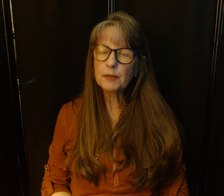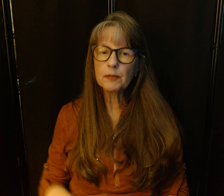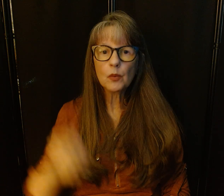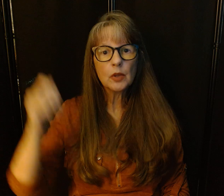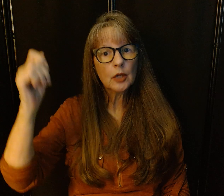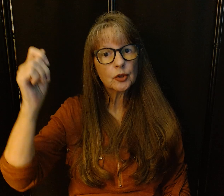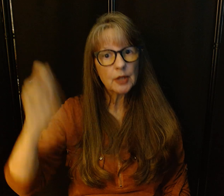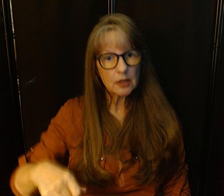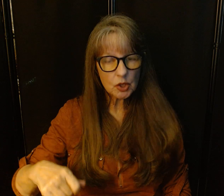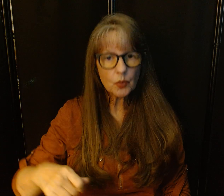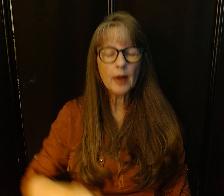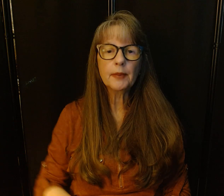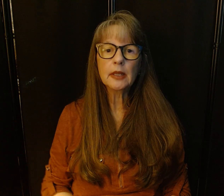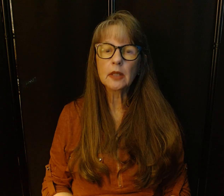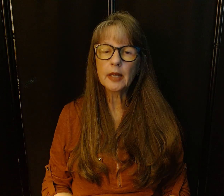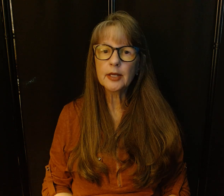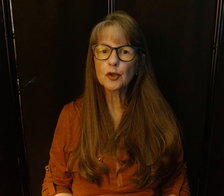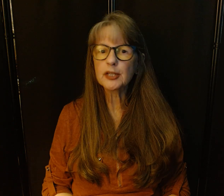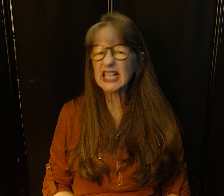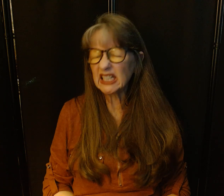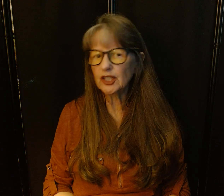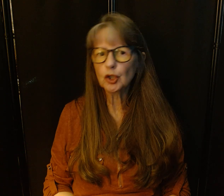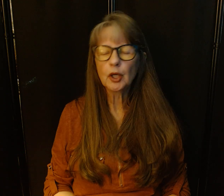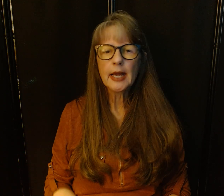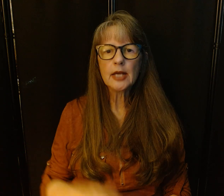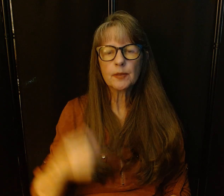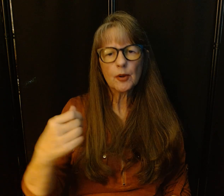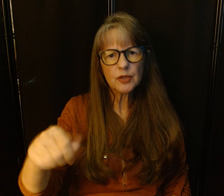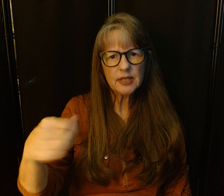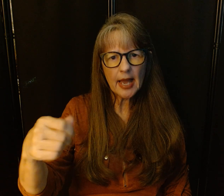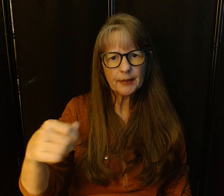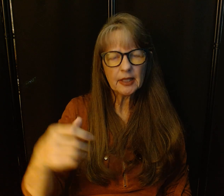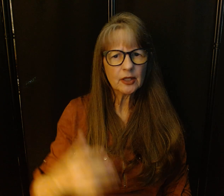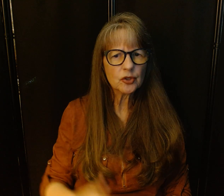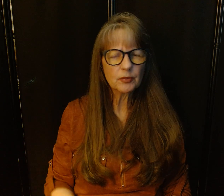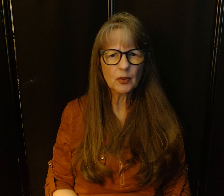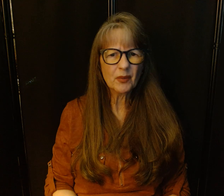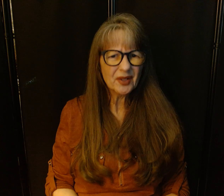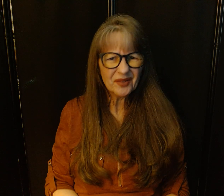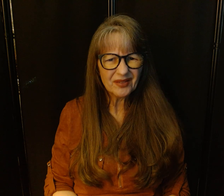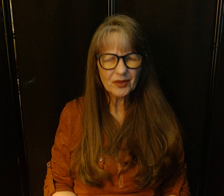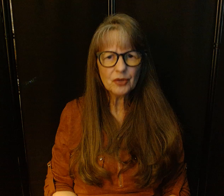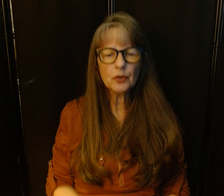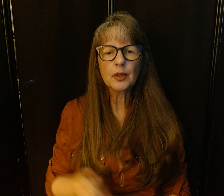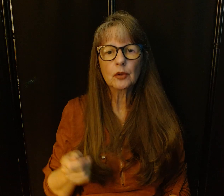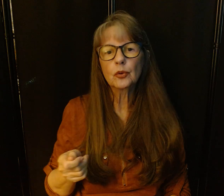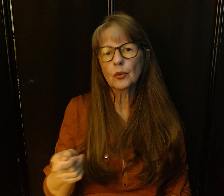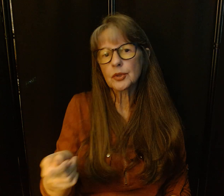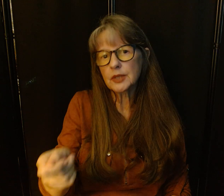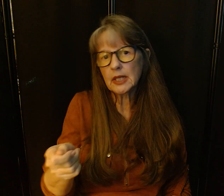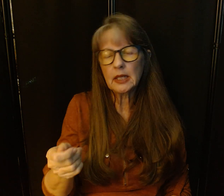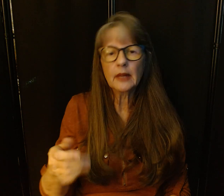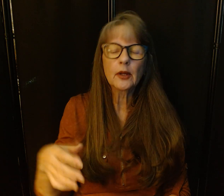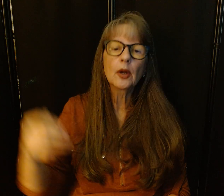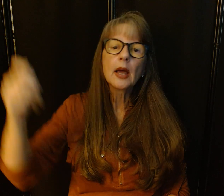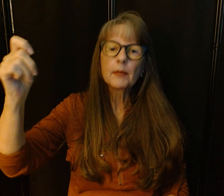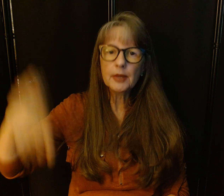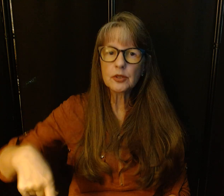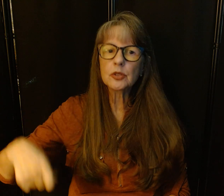will understand the swiping a lot easier. It's clearer as opposed to tapping it, because you'd be going, what are you doing? Or sticking it in there, but to swipe